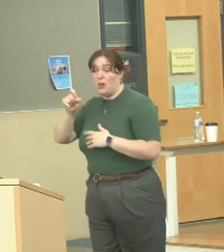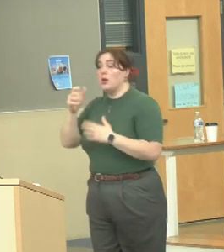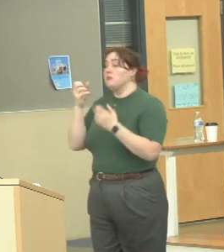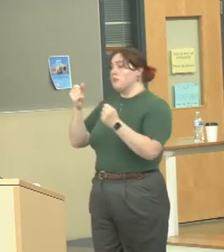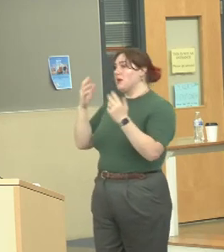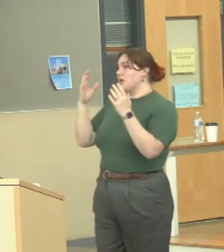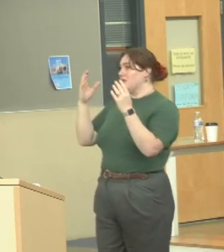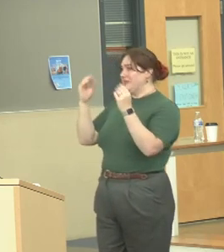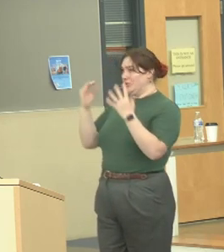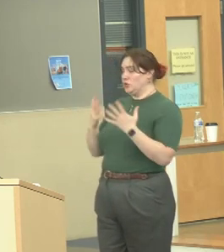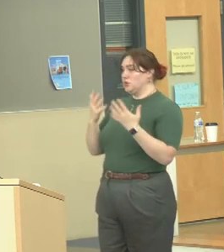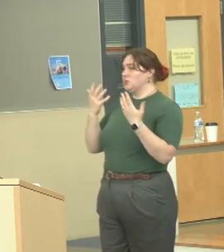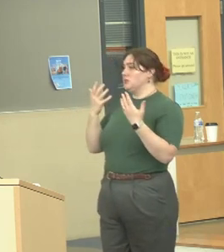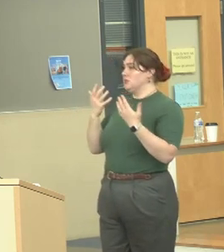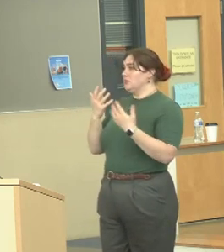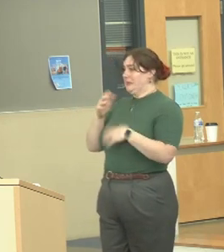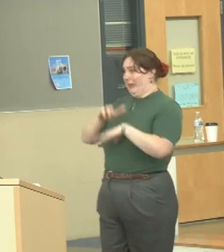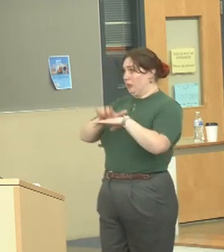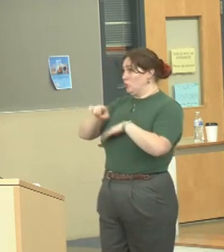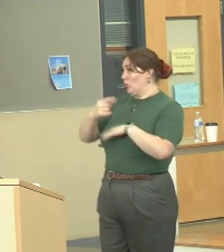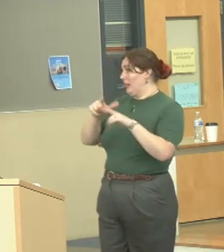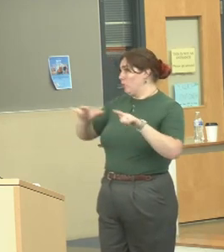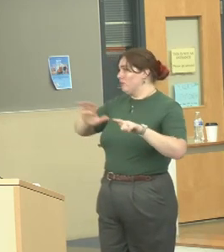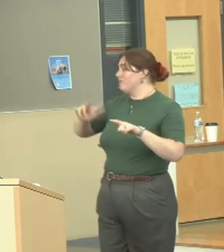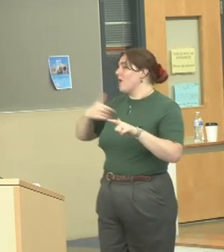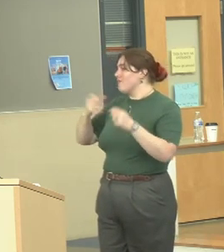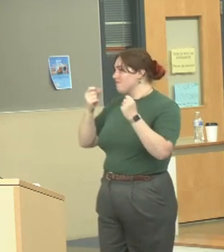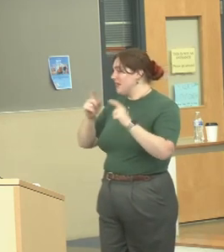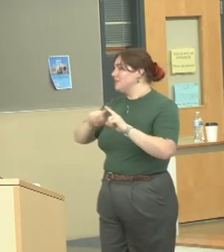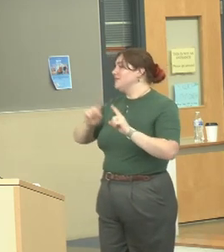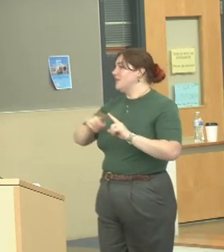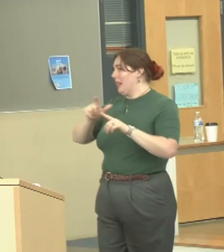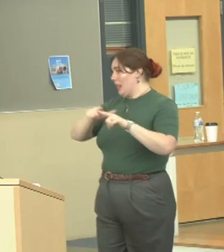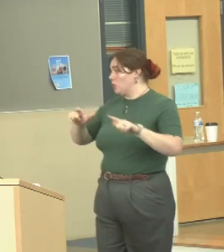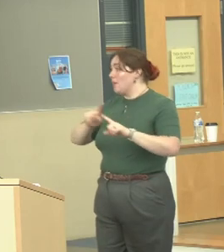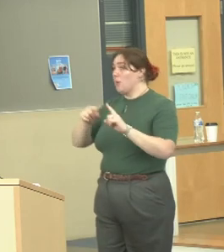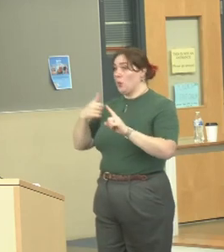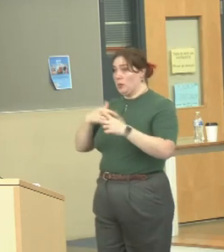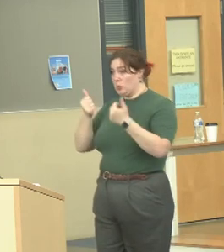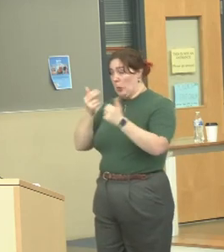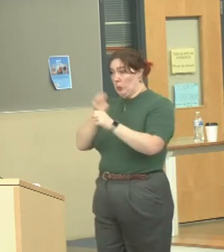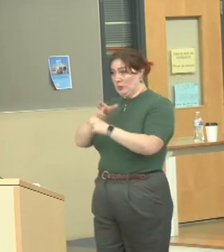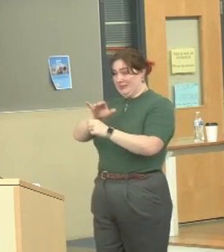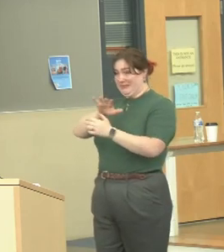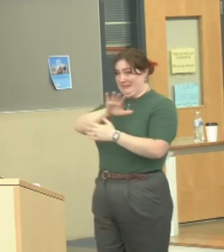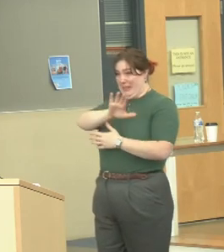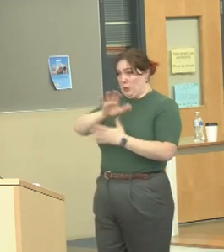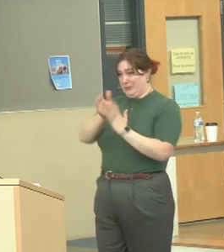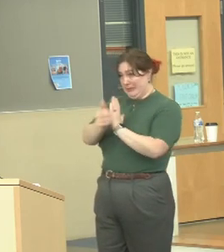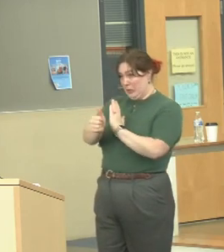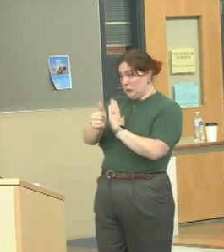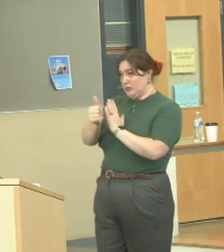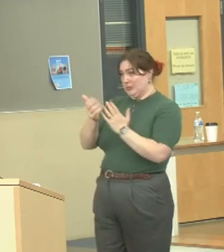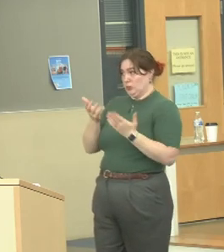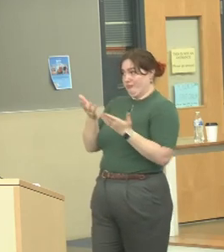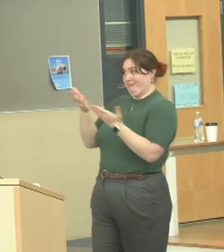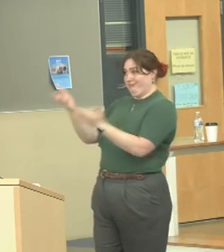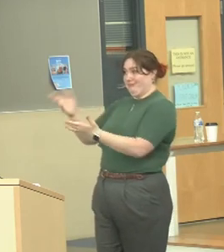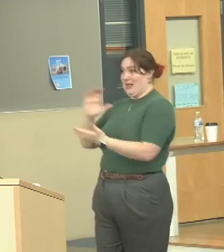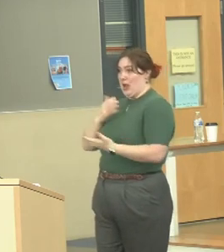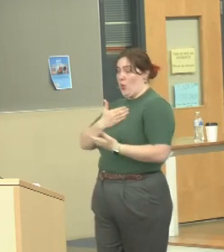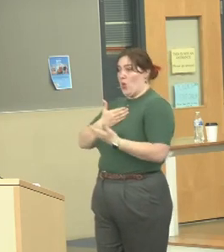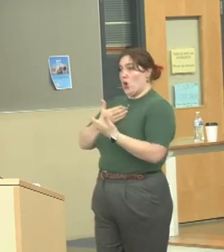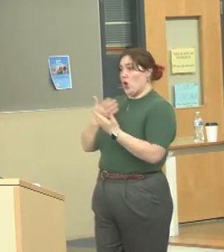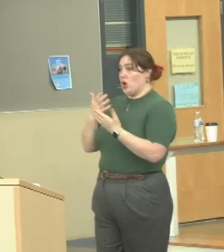speak languages other than English. How will we use these skills to the benefit of our communities and the future of our children? I think